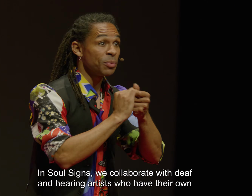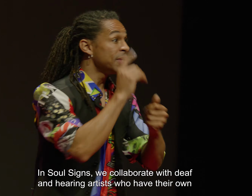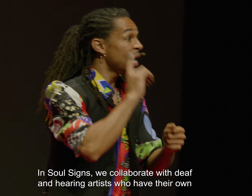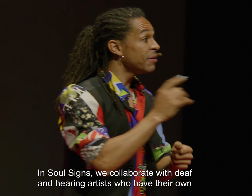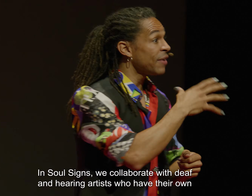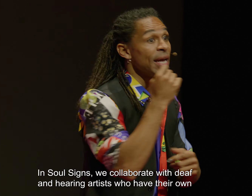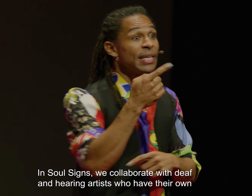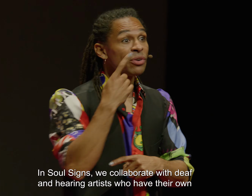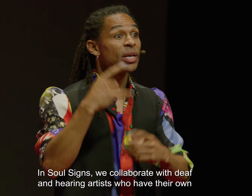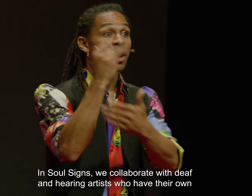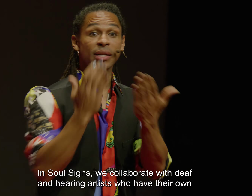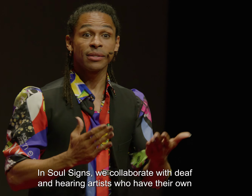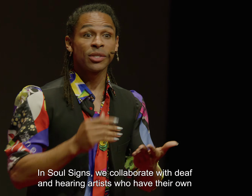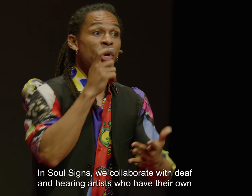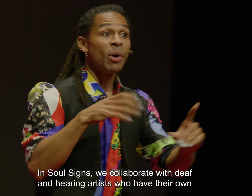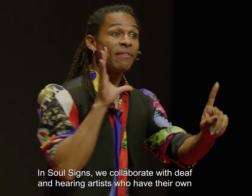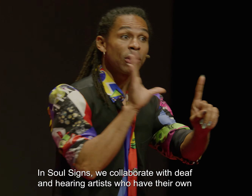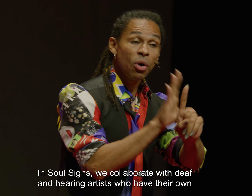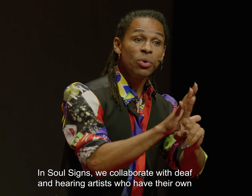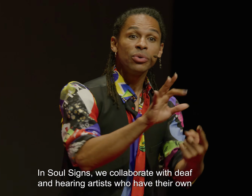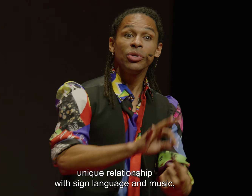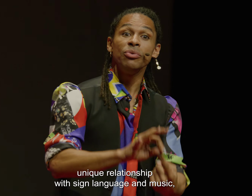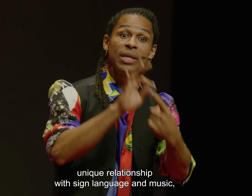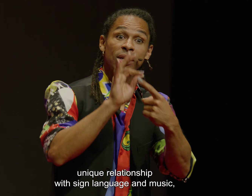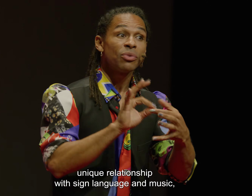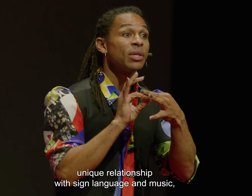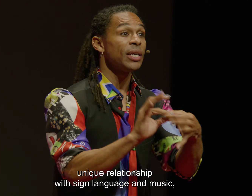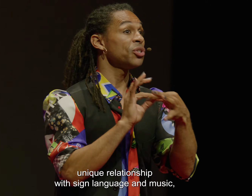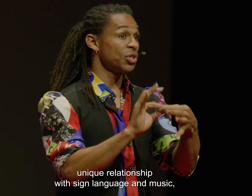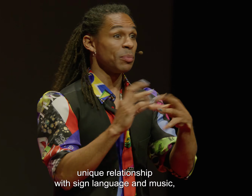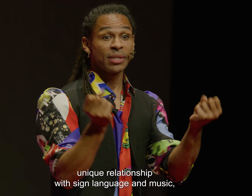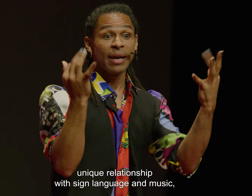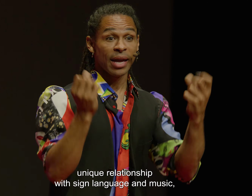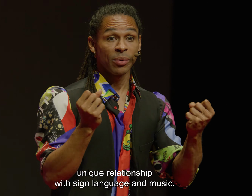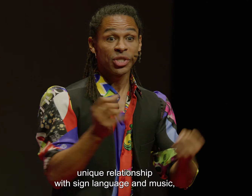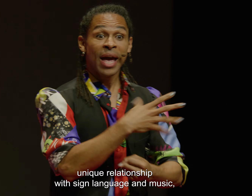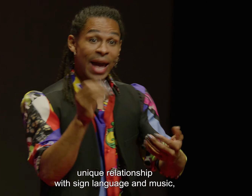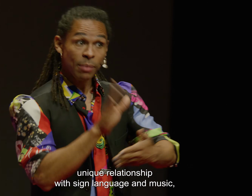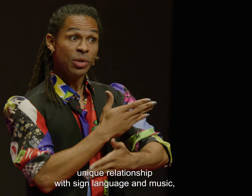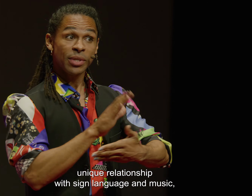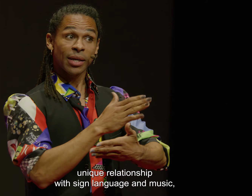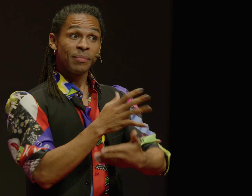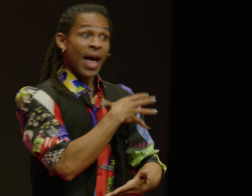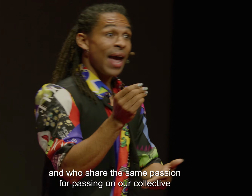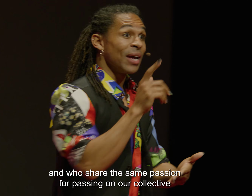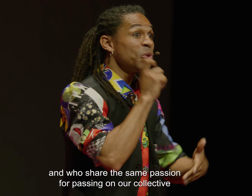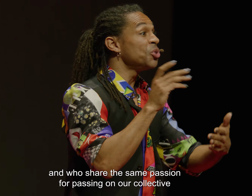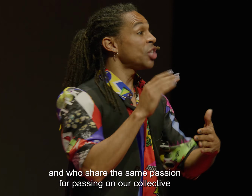with deaf and hearing artists who have their own unique relationship with sign language and music, and who